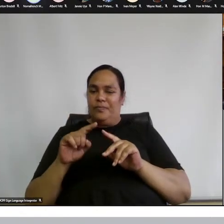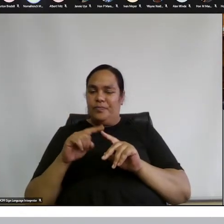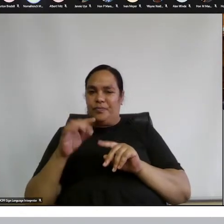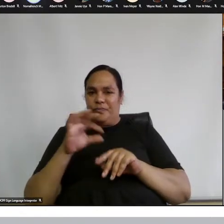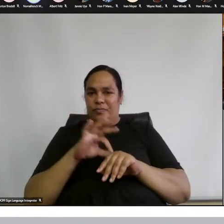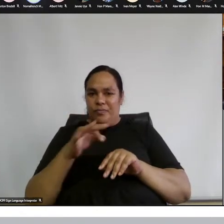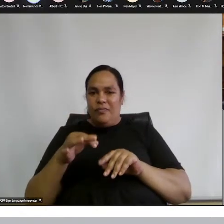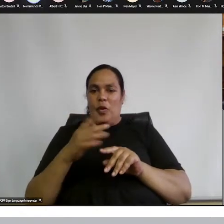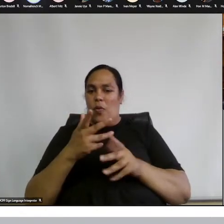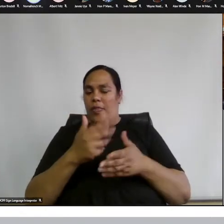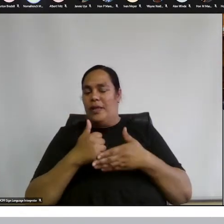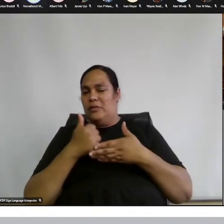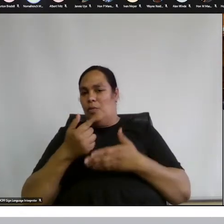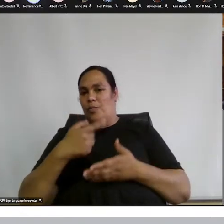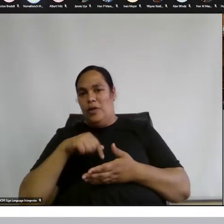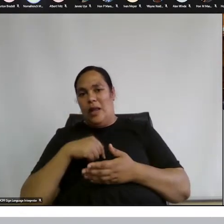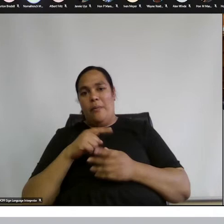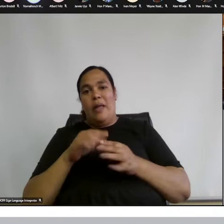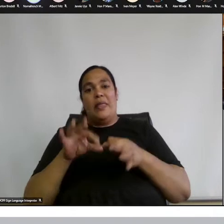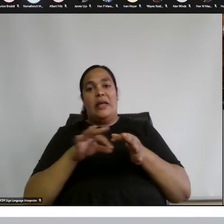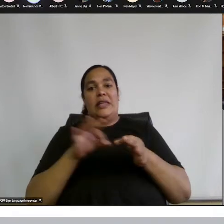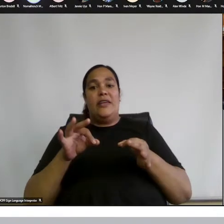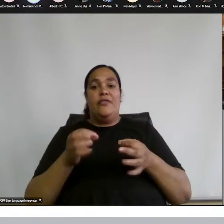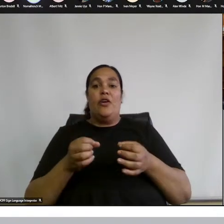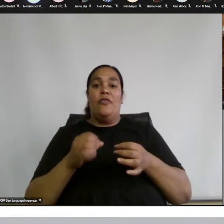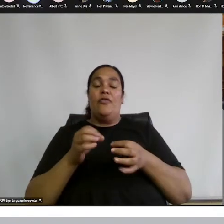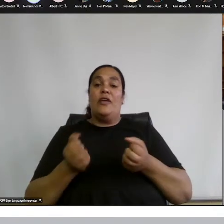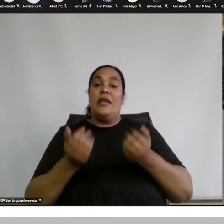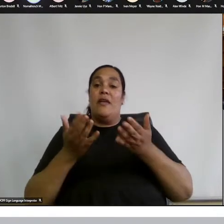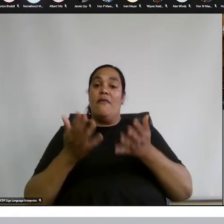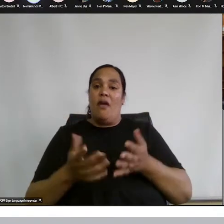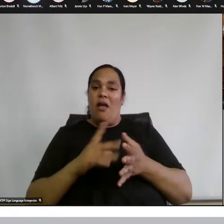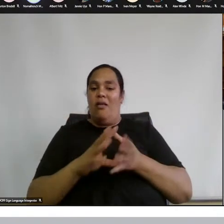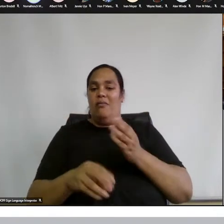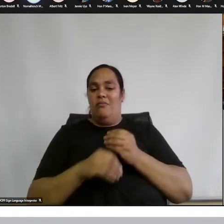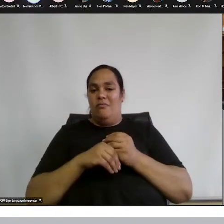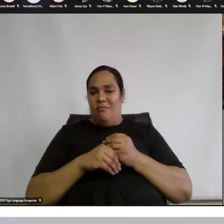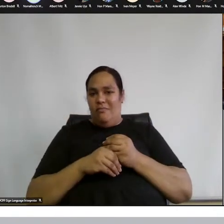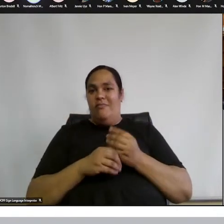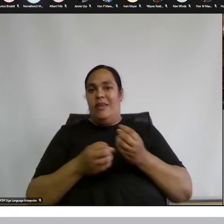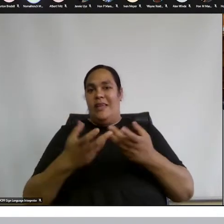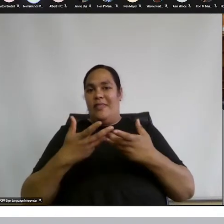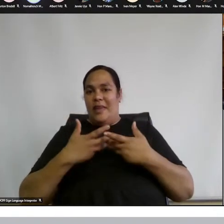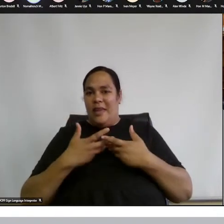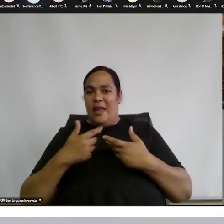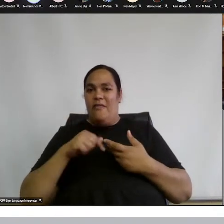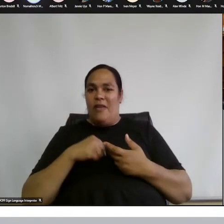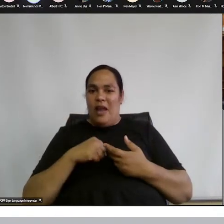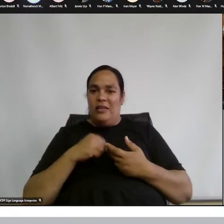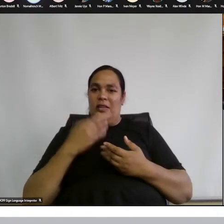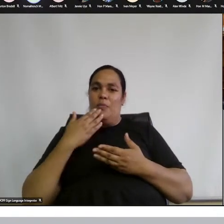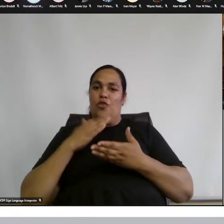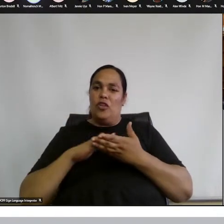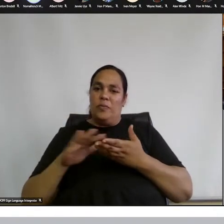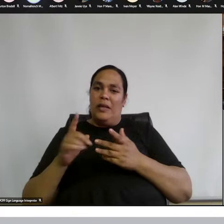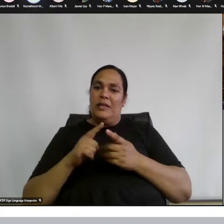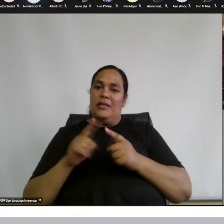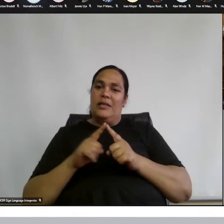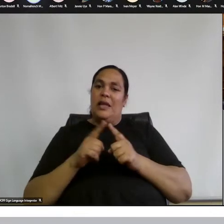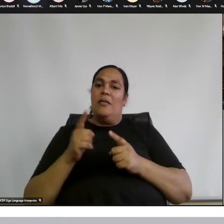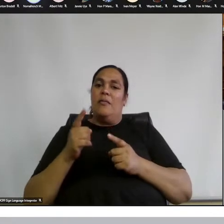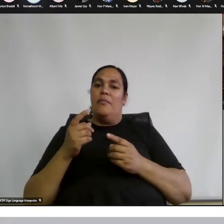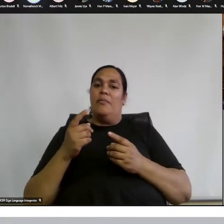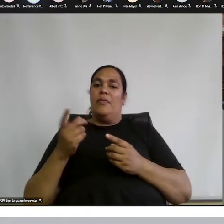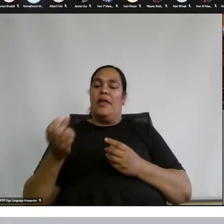they assisted us. The gift of the givers with the additional ward they gave us in the mid-trust plane, also some of the goodies for